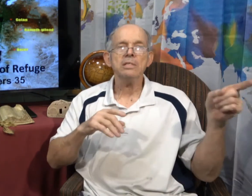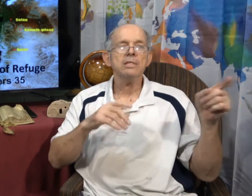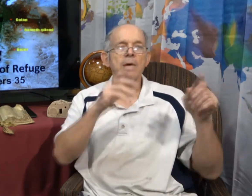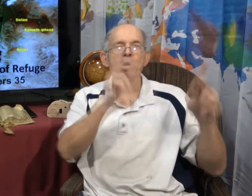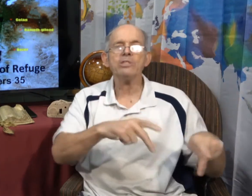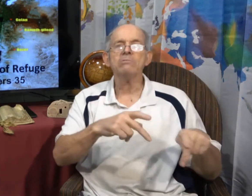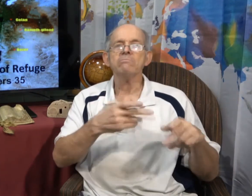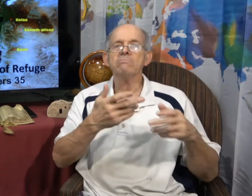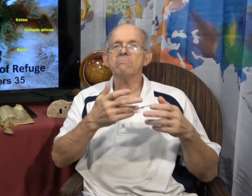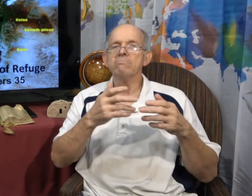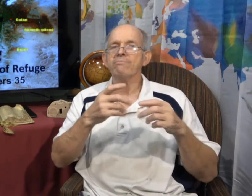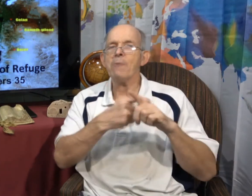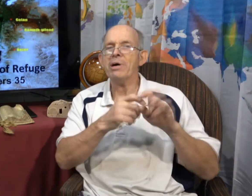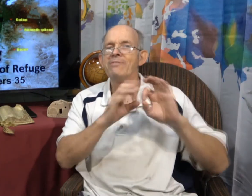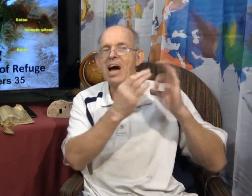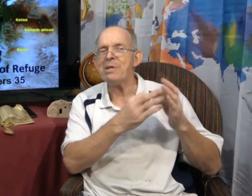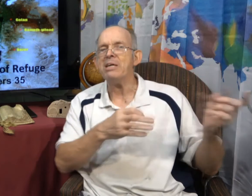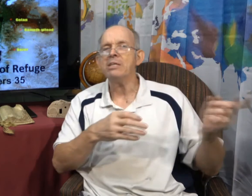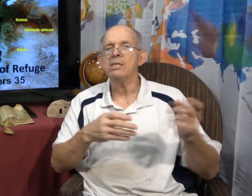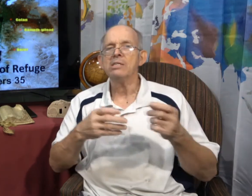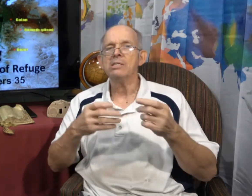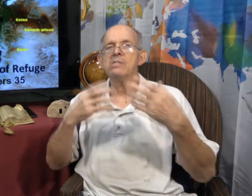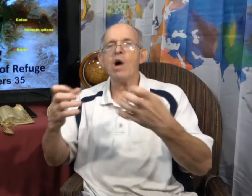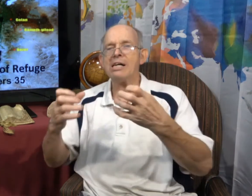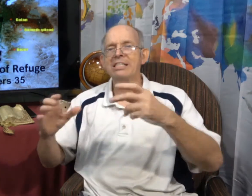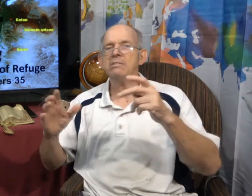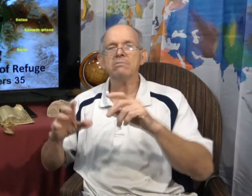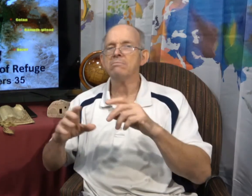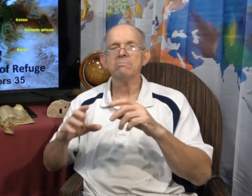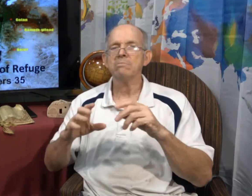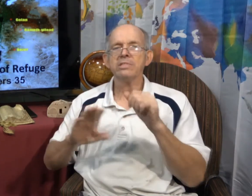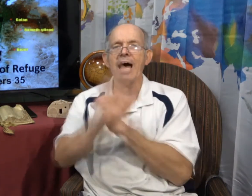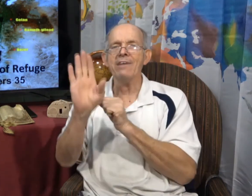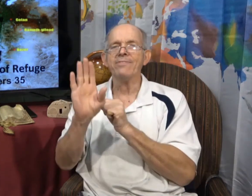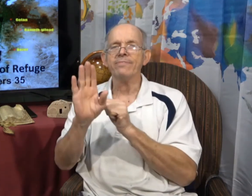the person, family, you are safe.